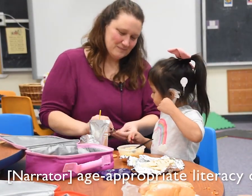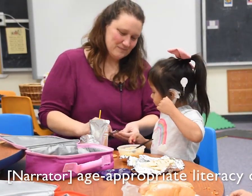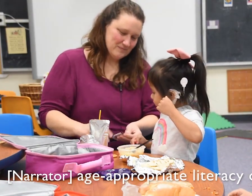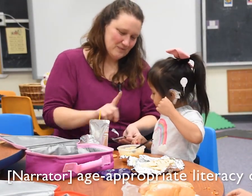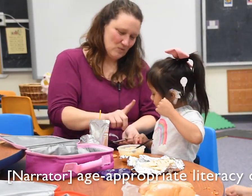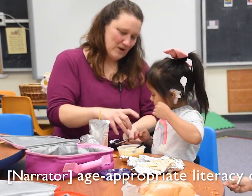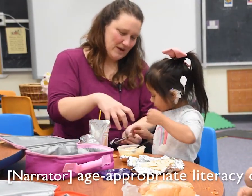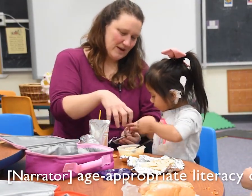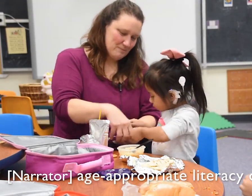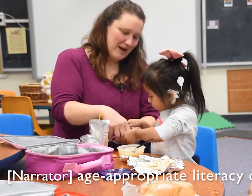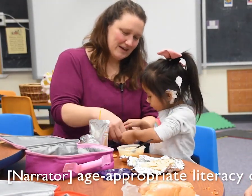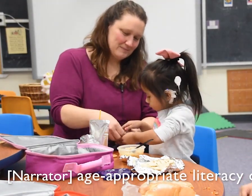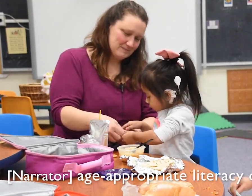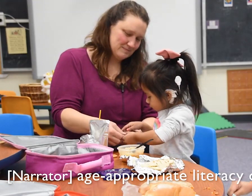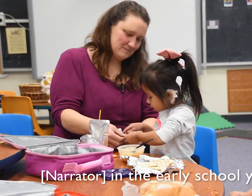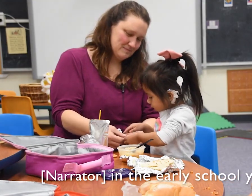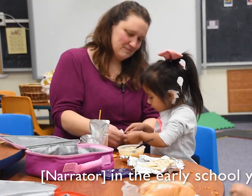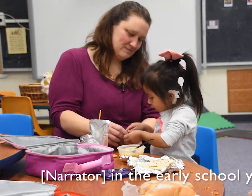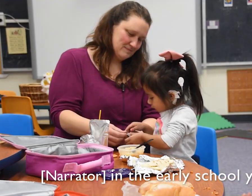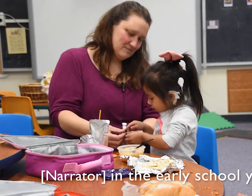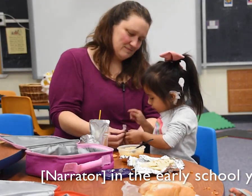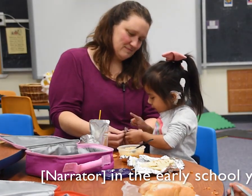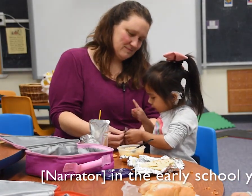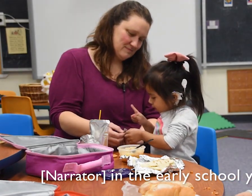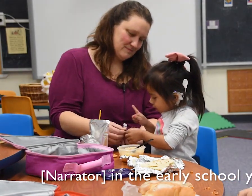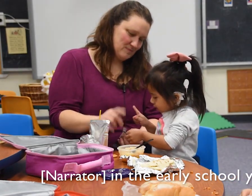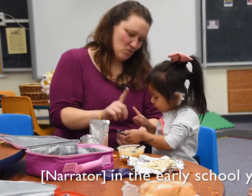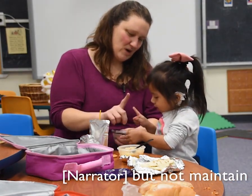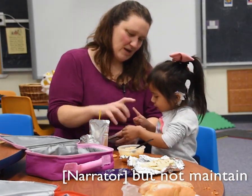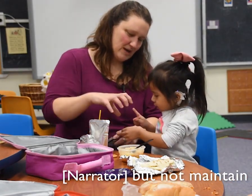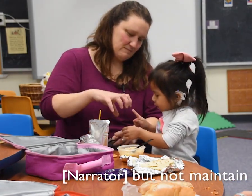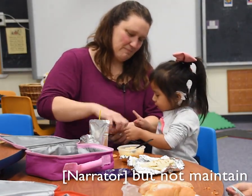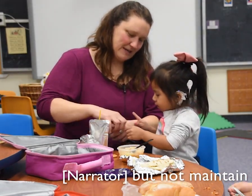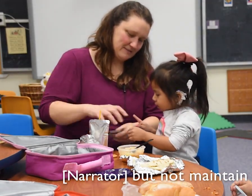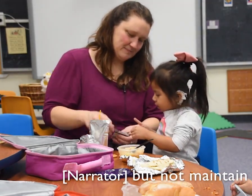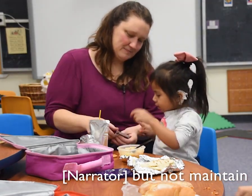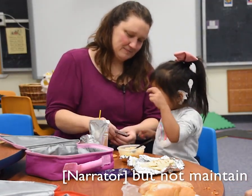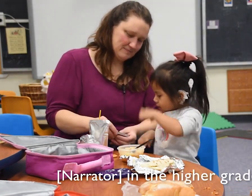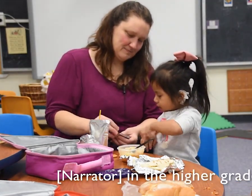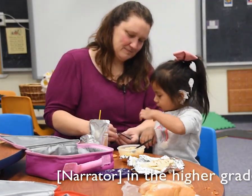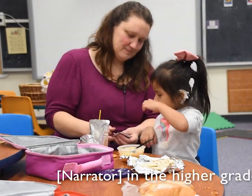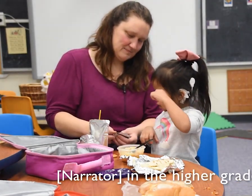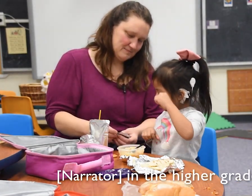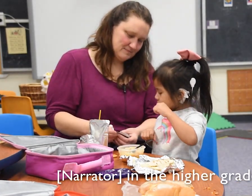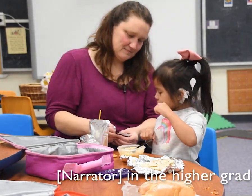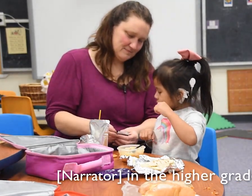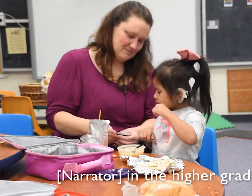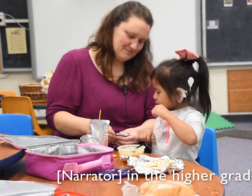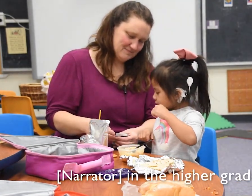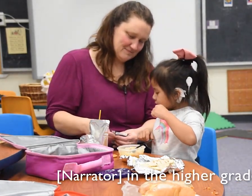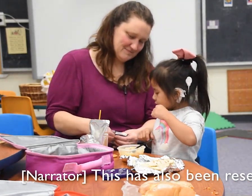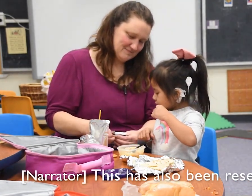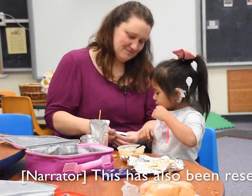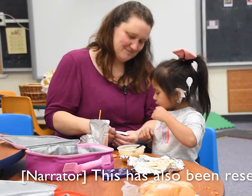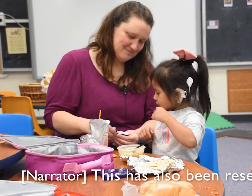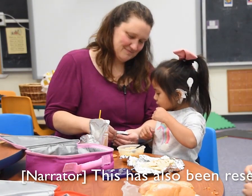age-appropriate literacy outcomes in the early school years, but not maintain it in the higher grades. This has also